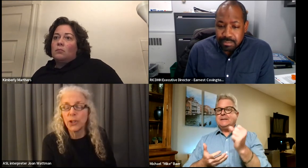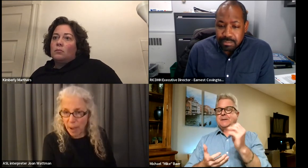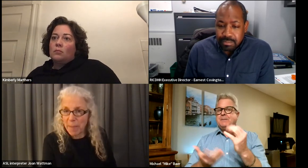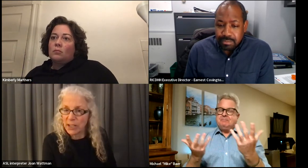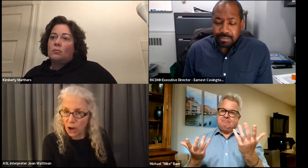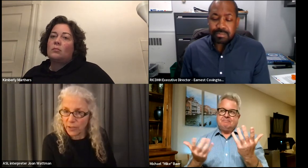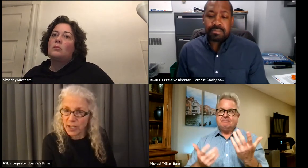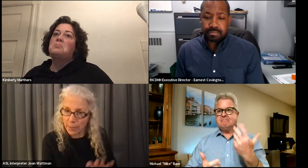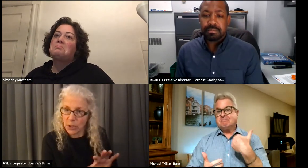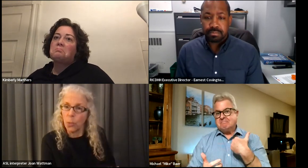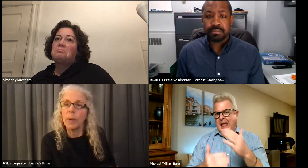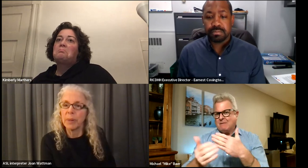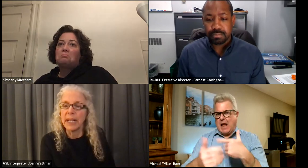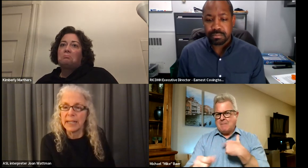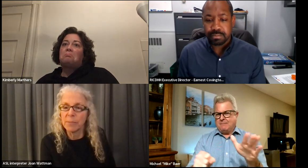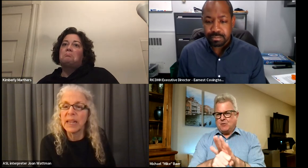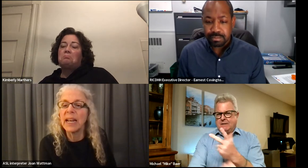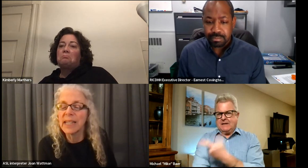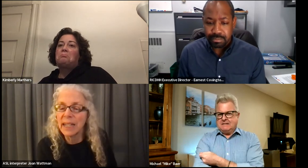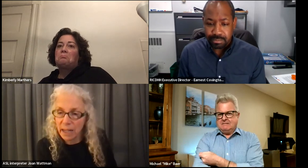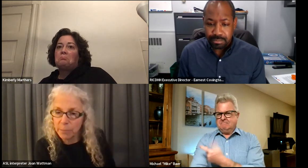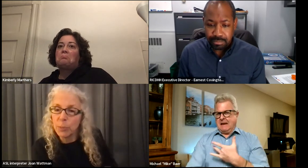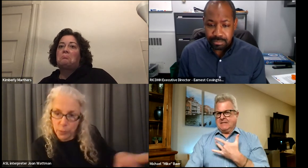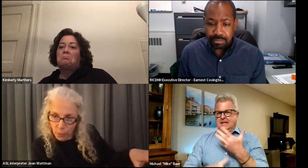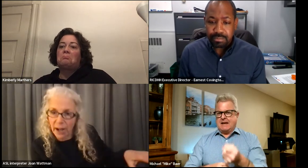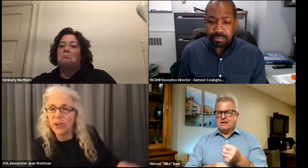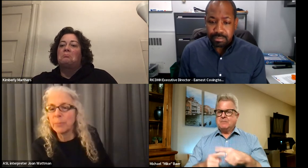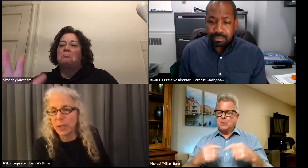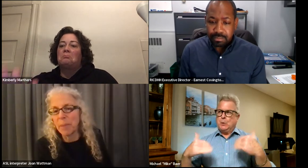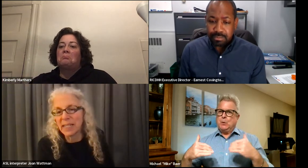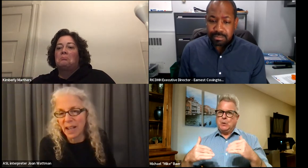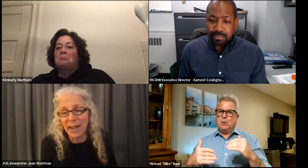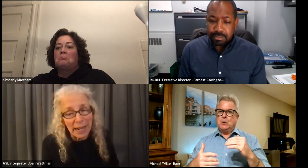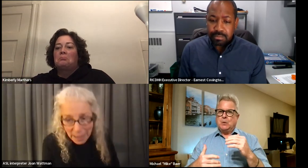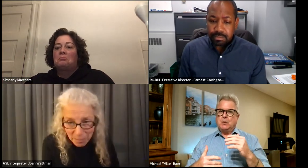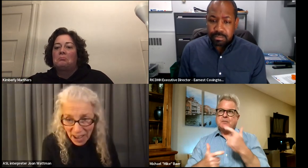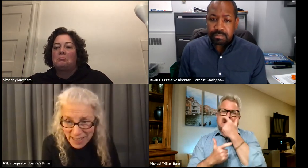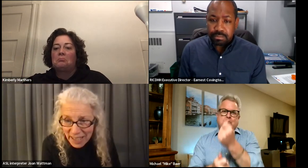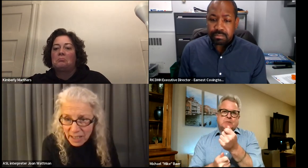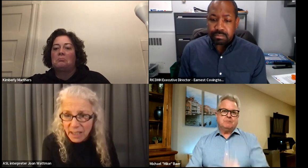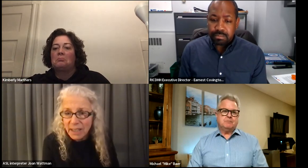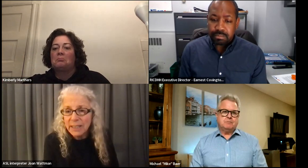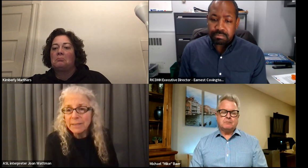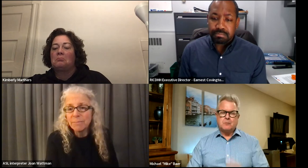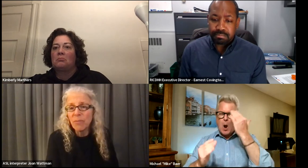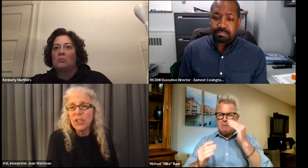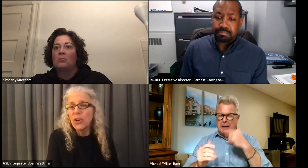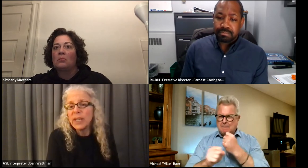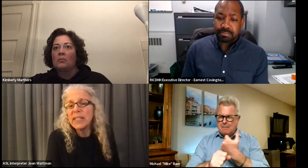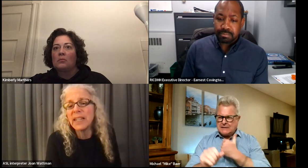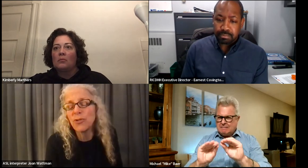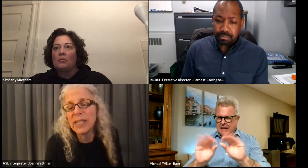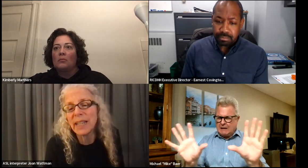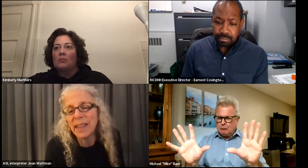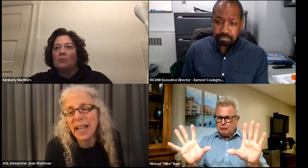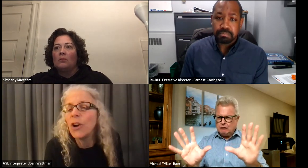I took my mask off because I was in one place. But then as I got up to move around, I put the mask on. I am vaccinated. So